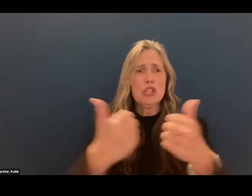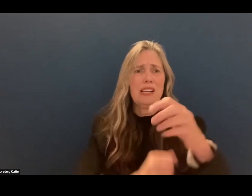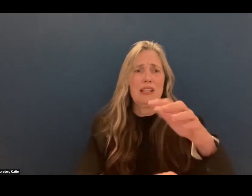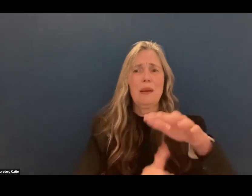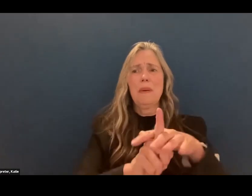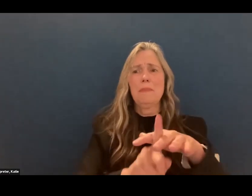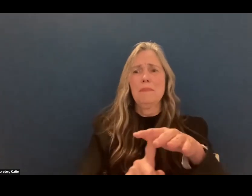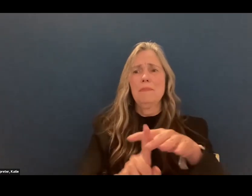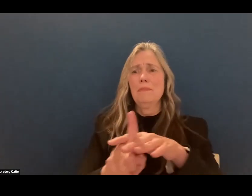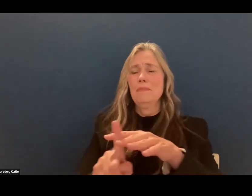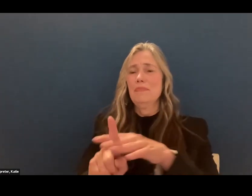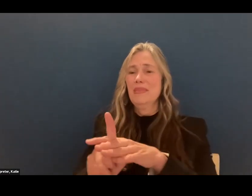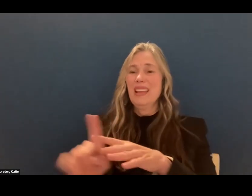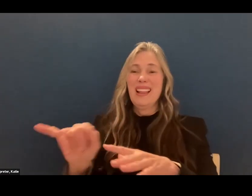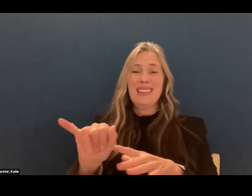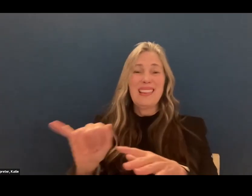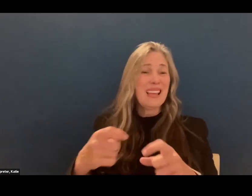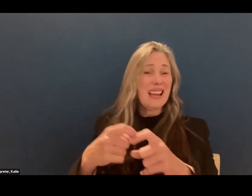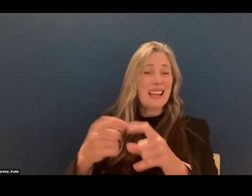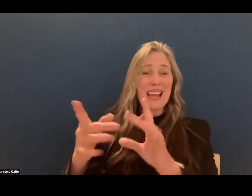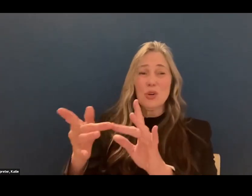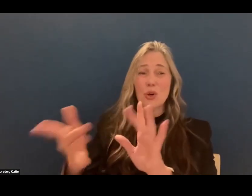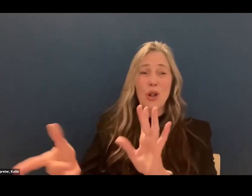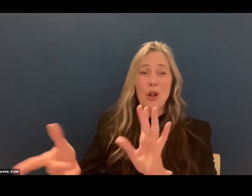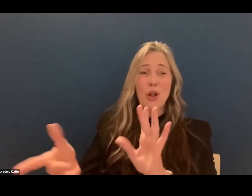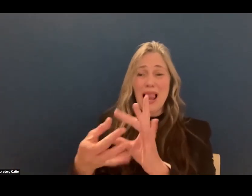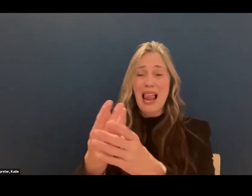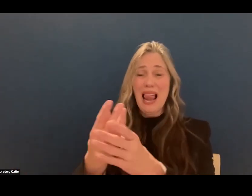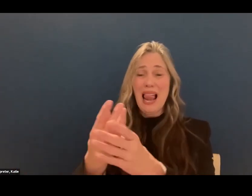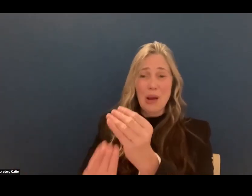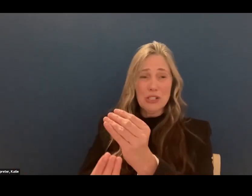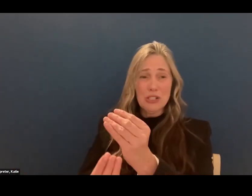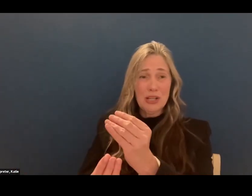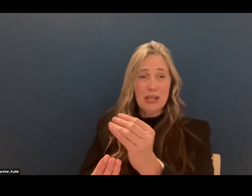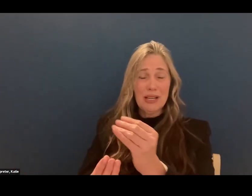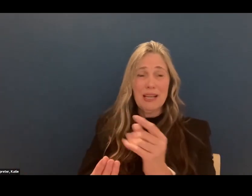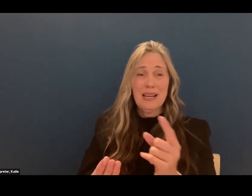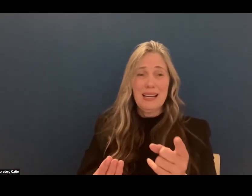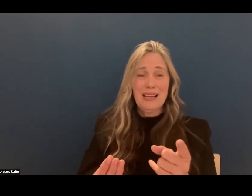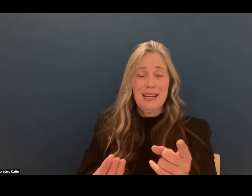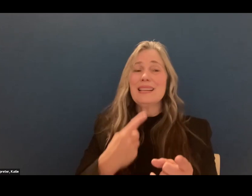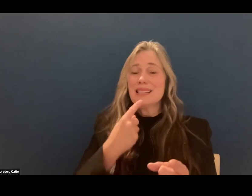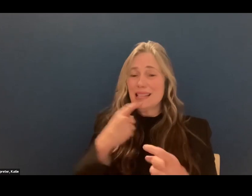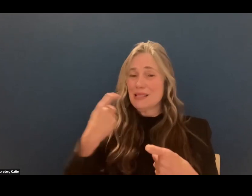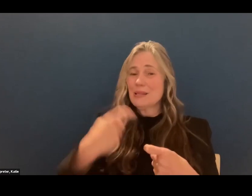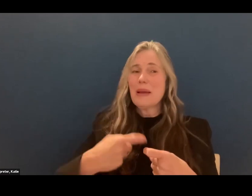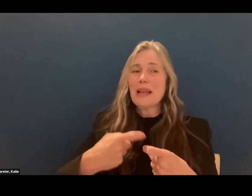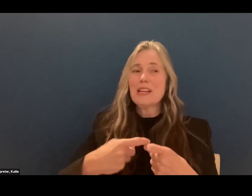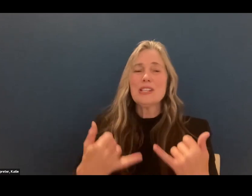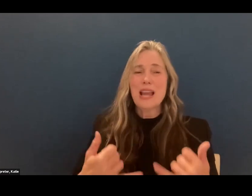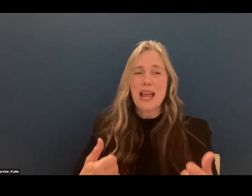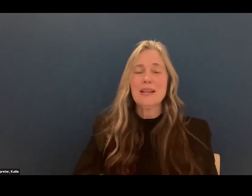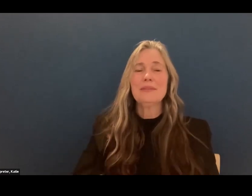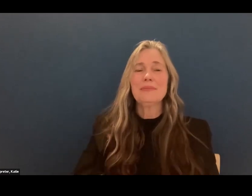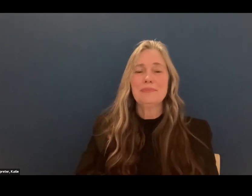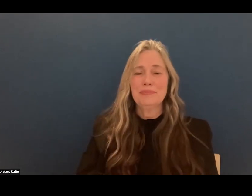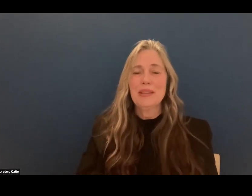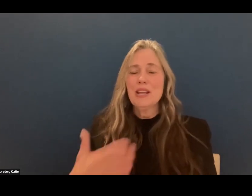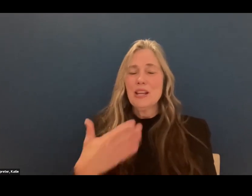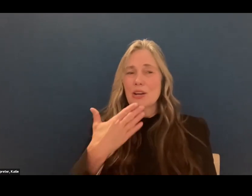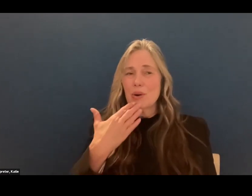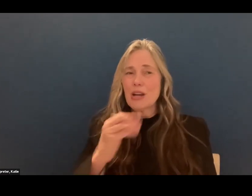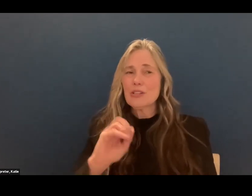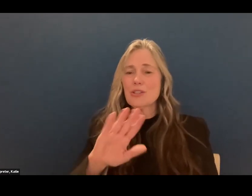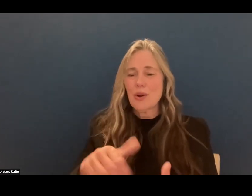Maldonado said about the outage. Les quiero agradecer, ¿verdad?, de que gracias a ustedes y el apoyo